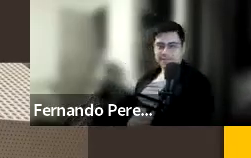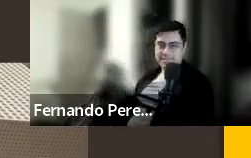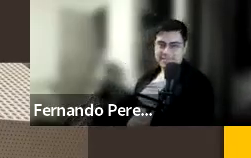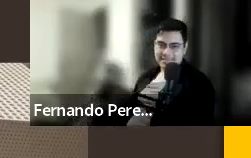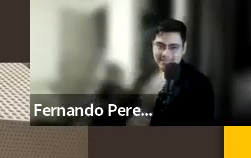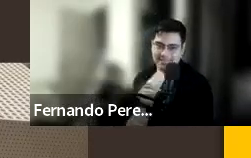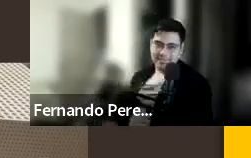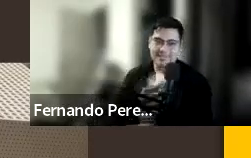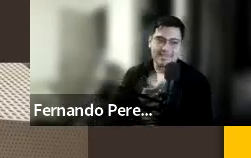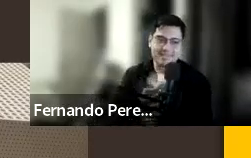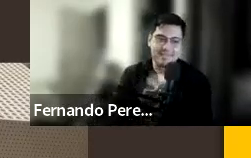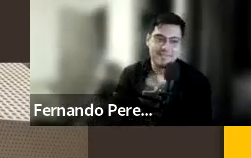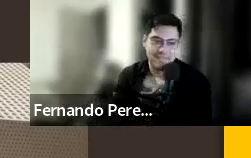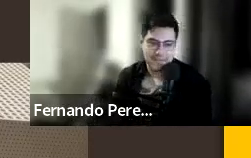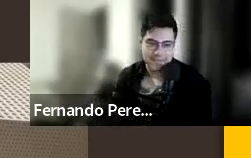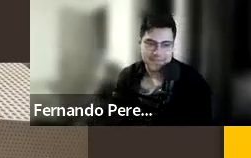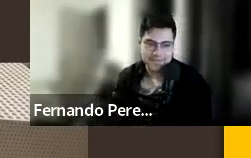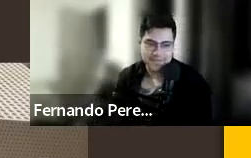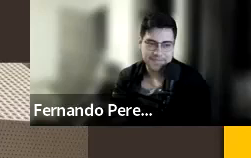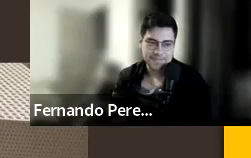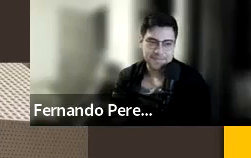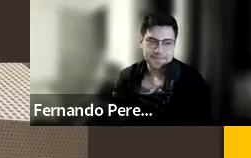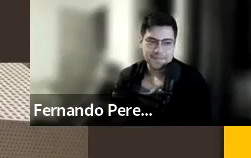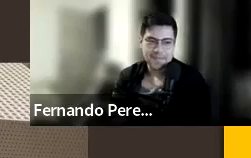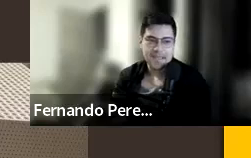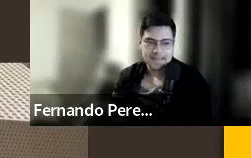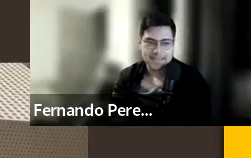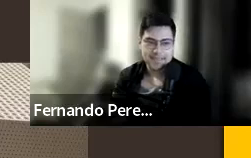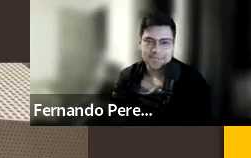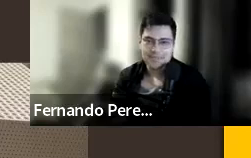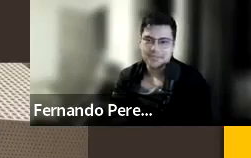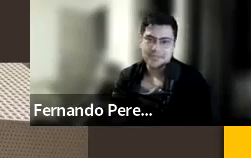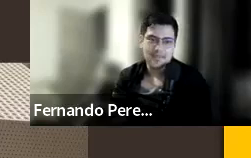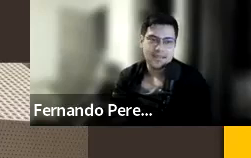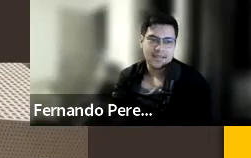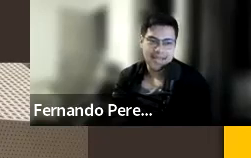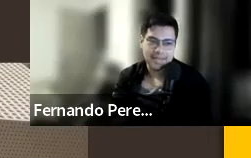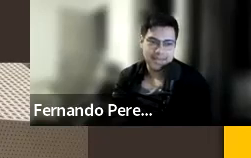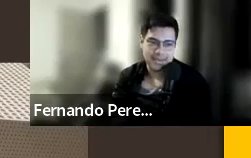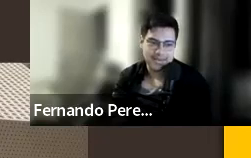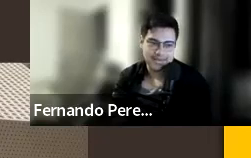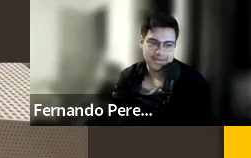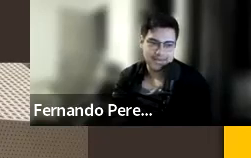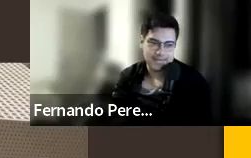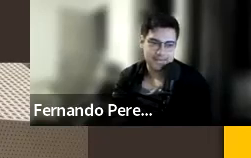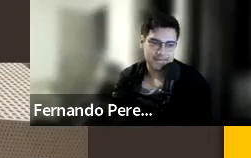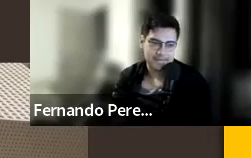Perfect. Very good. Next question, Amber.